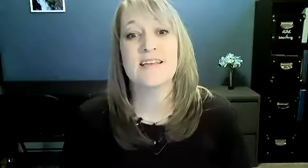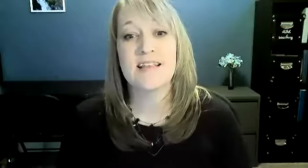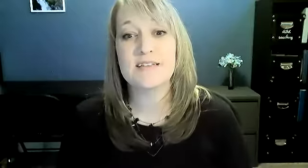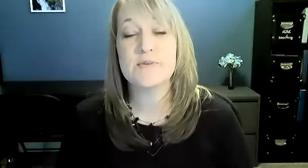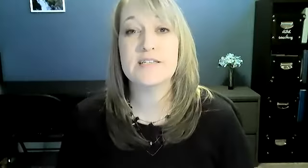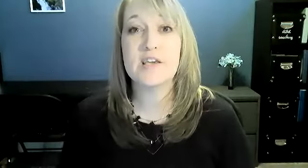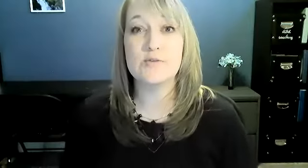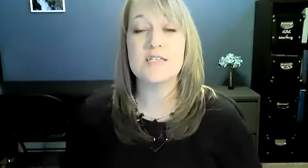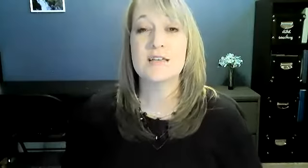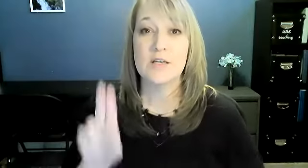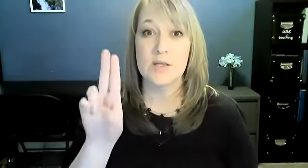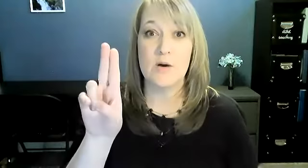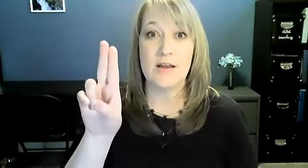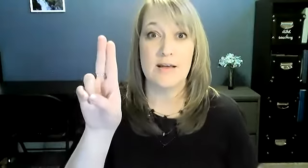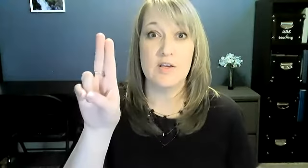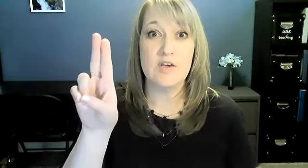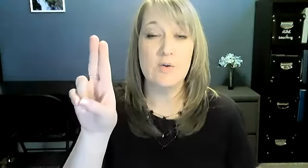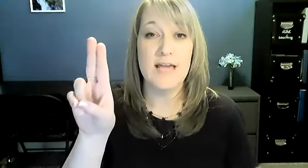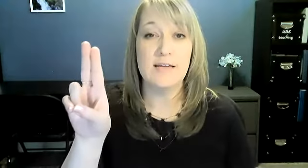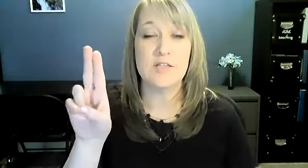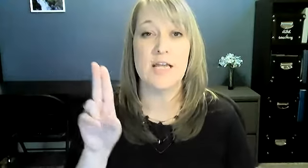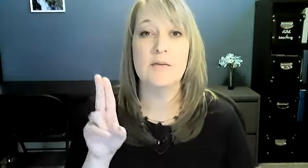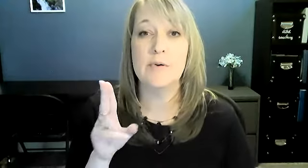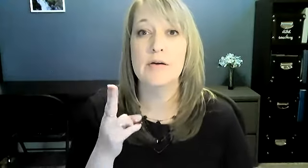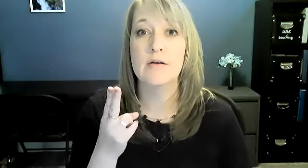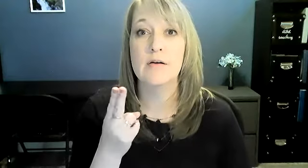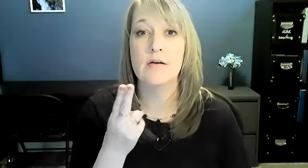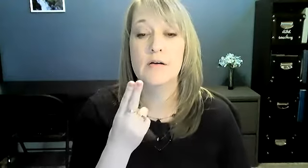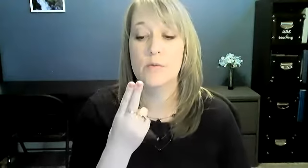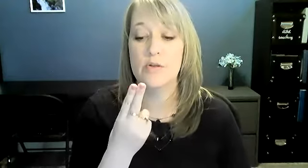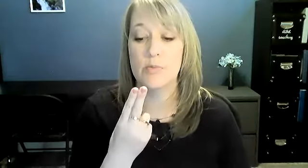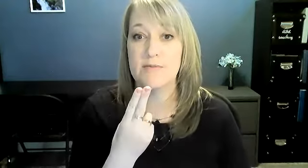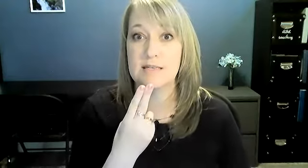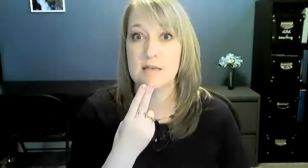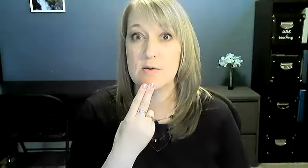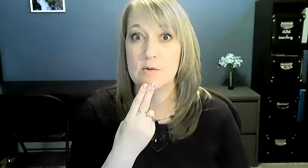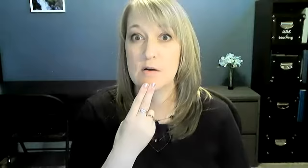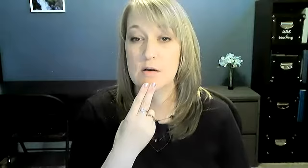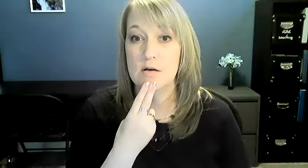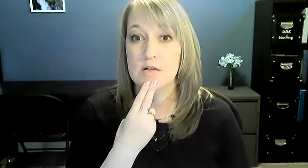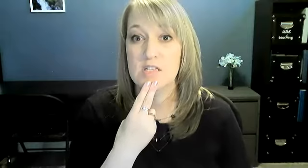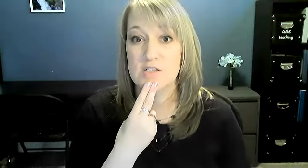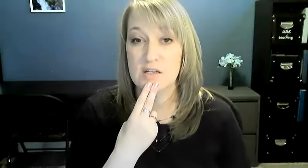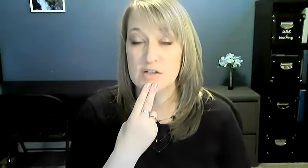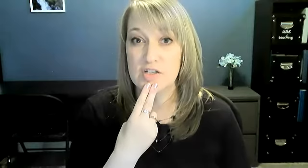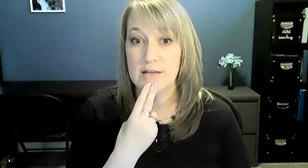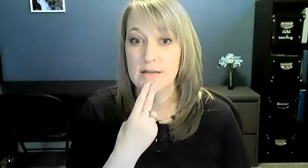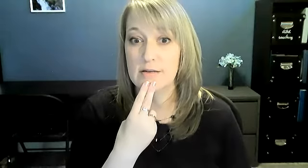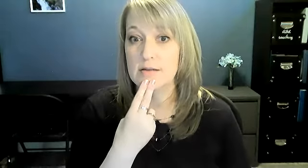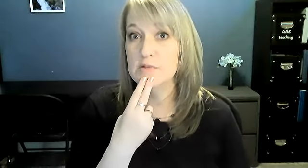The next one is cute. You want a U hand shape with your palm facing you, touching your chin. The